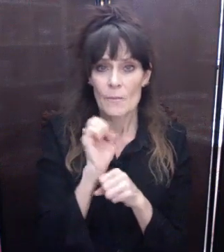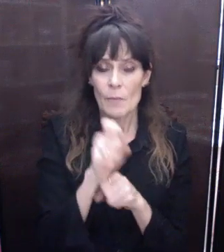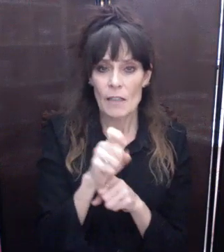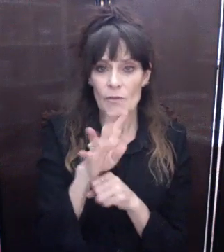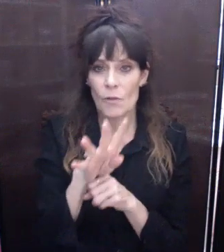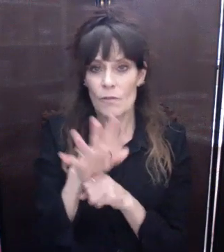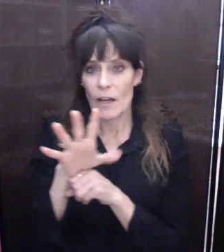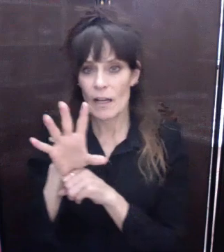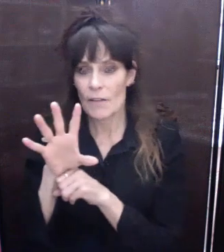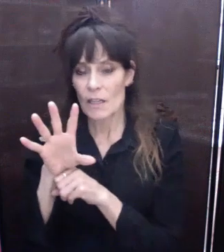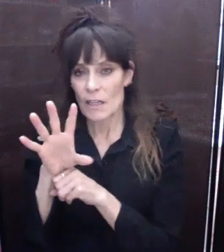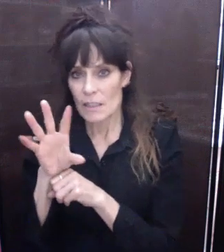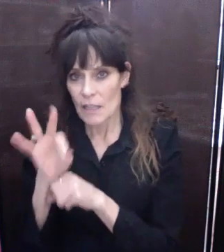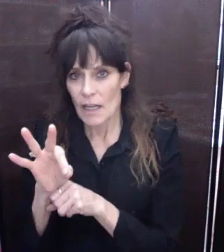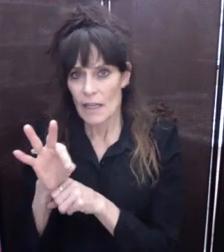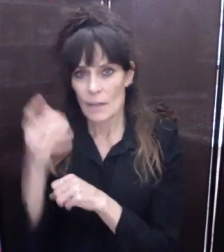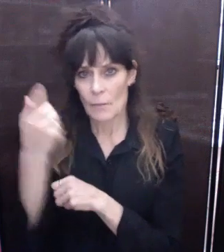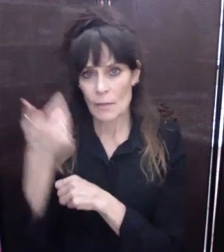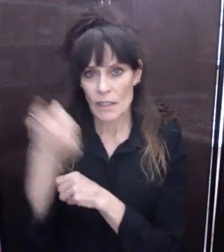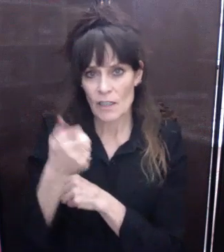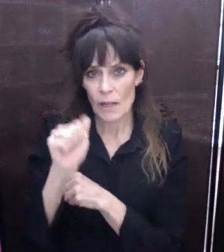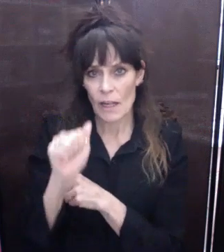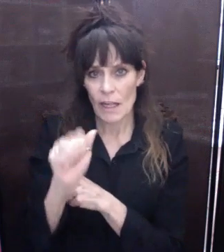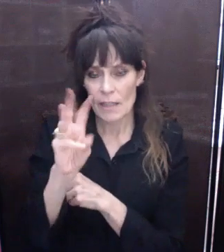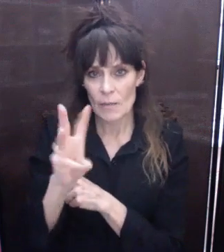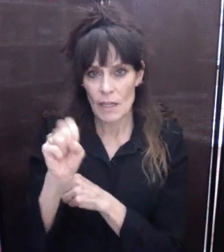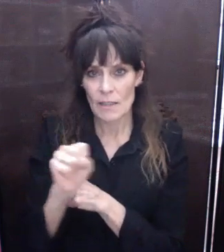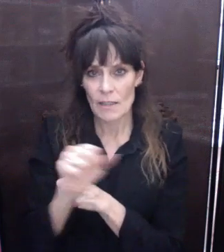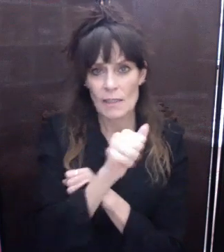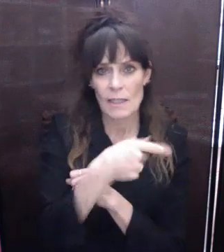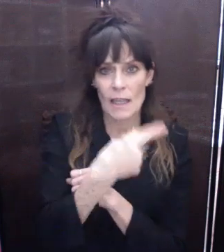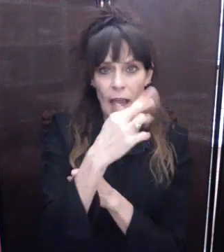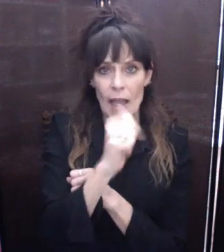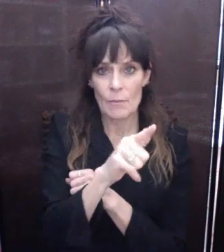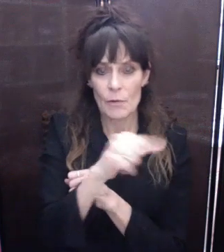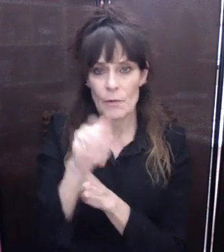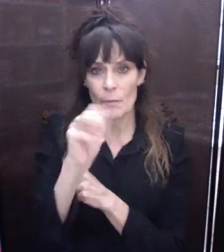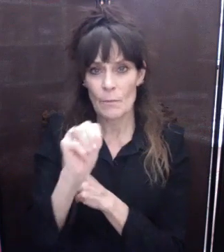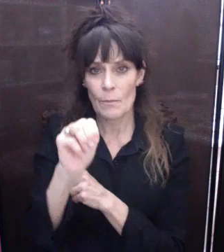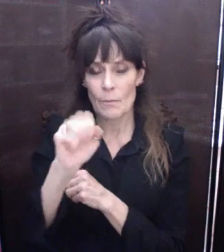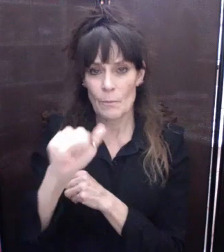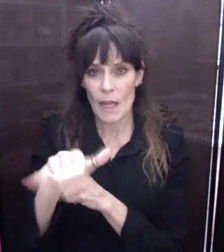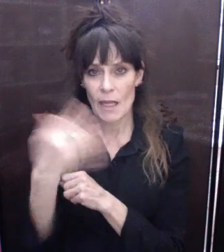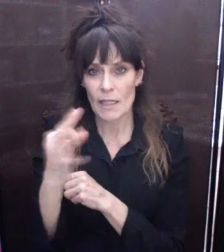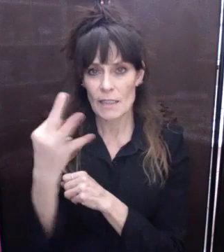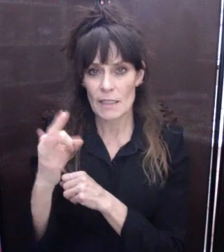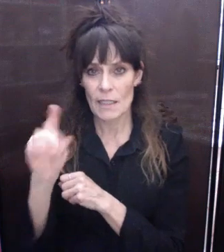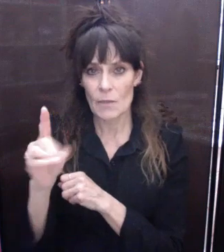by AWS. It's the April-May one of 1991, and it's in an article curiously